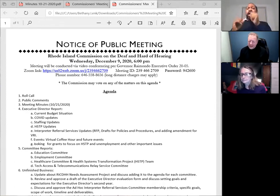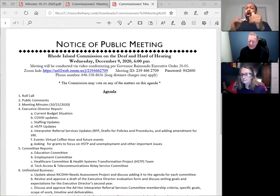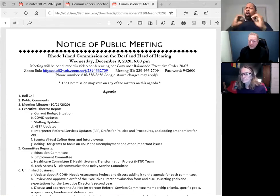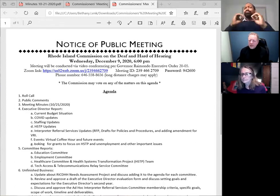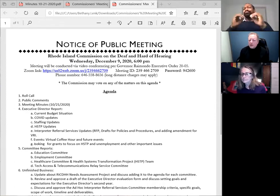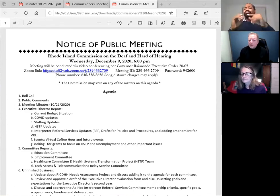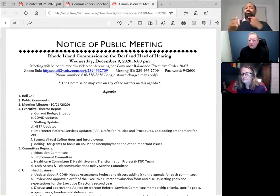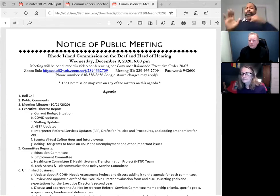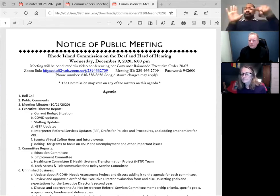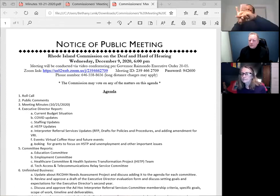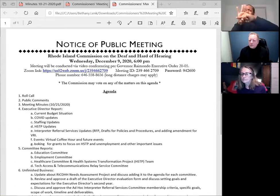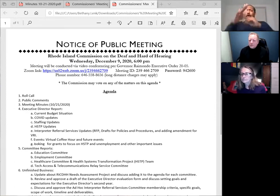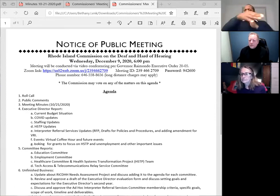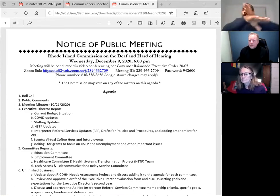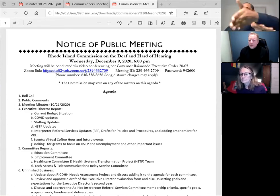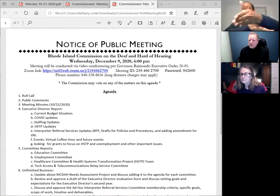that.